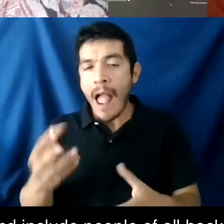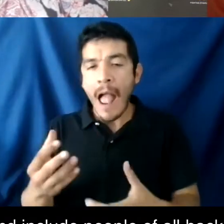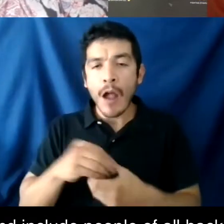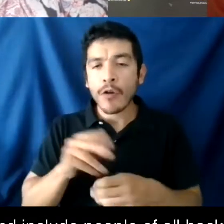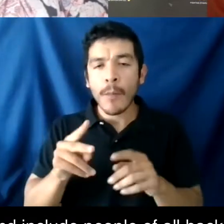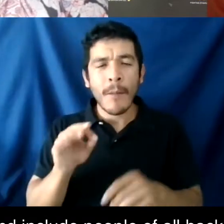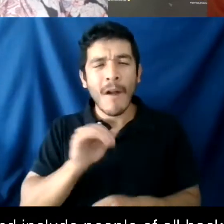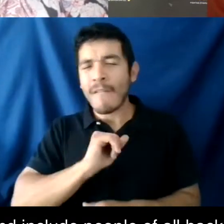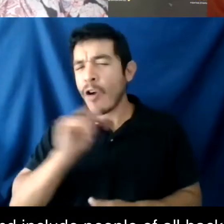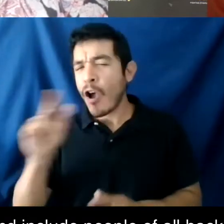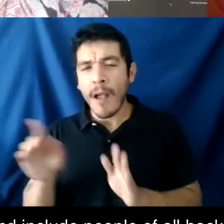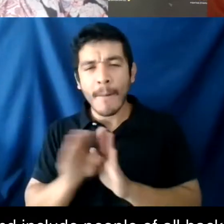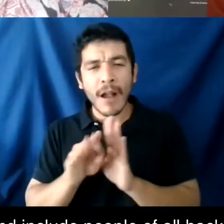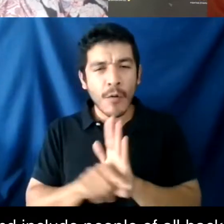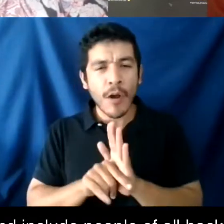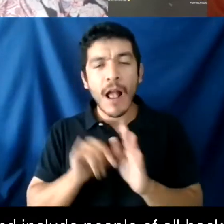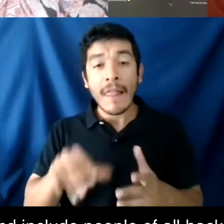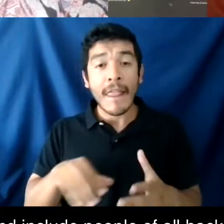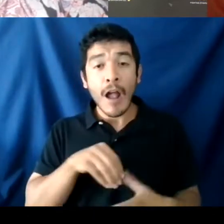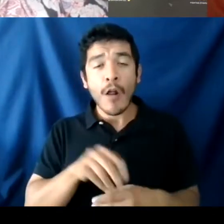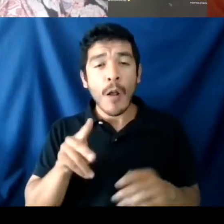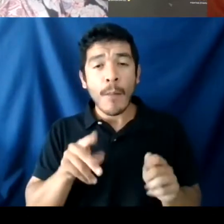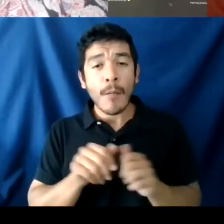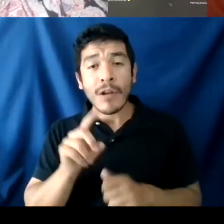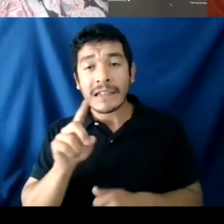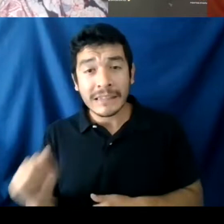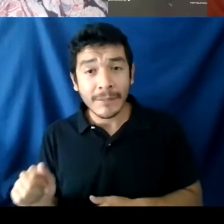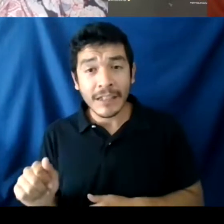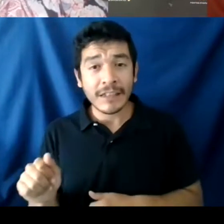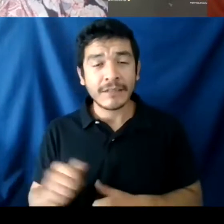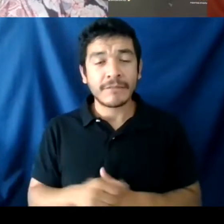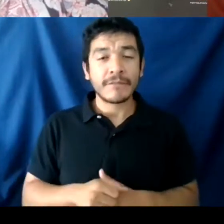all backgrounds. This includes people with disabilities.